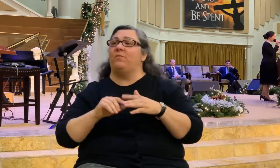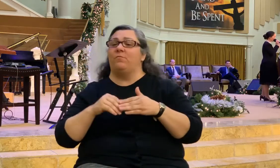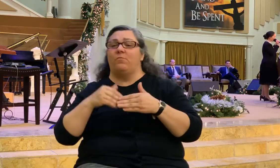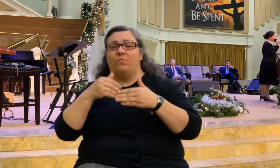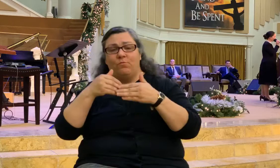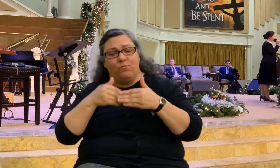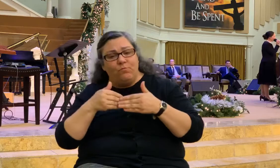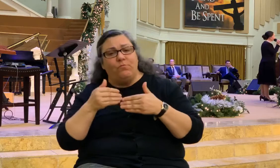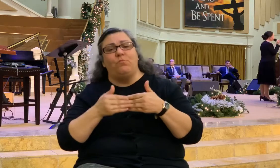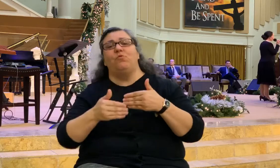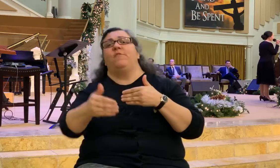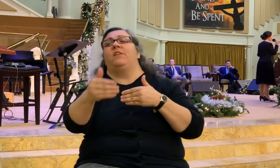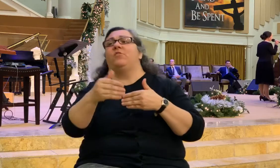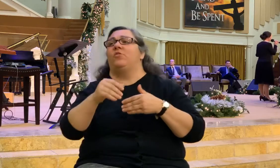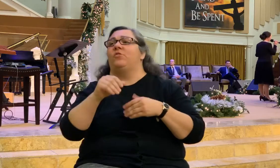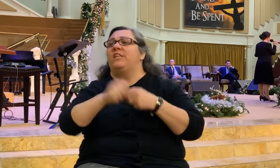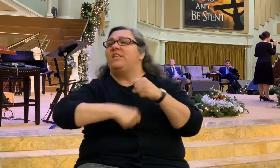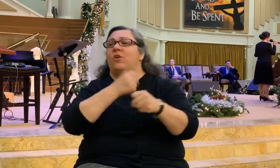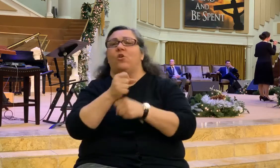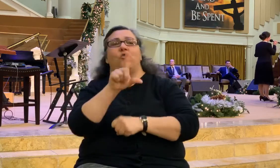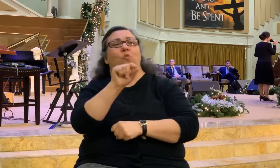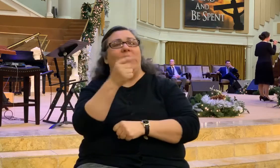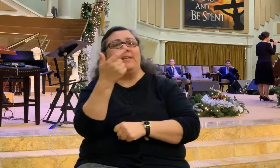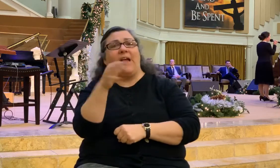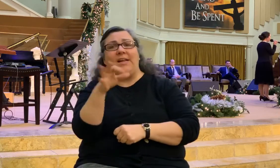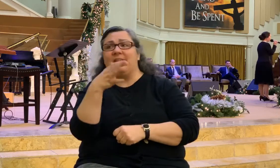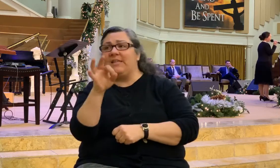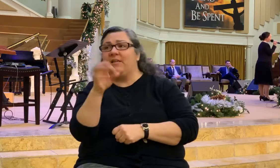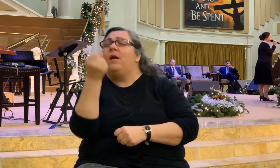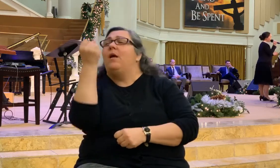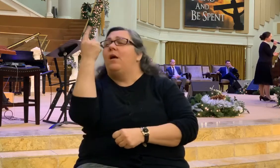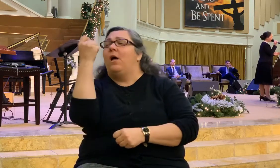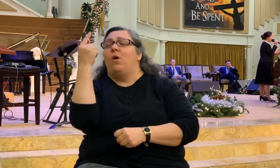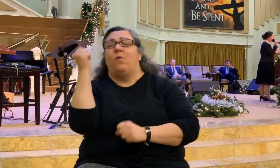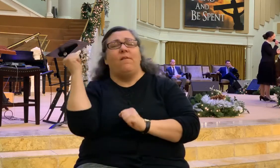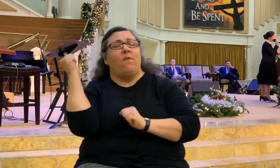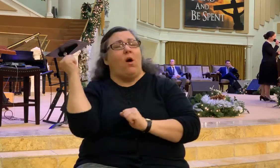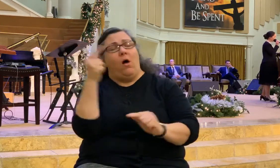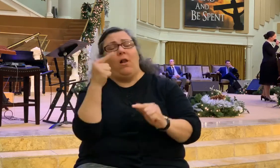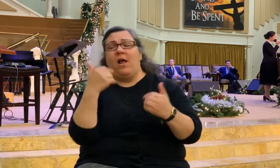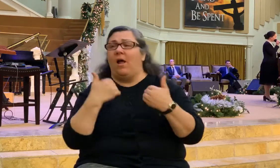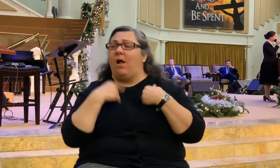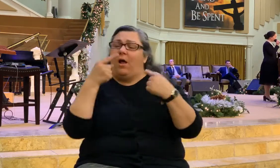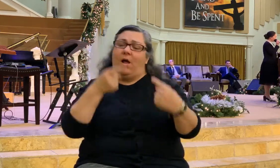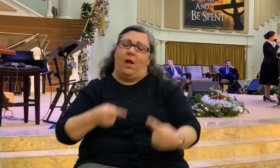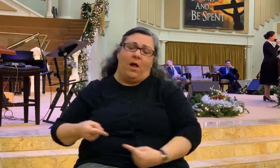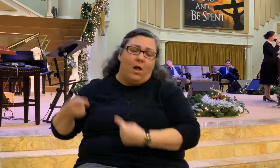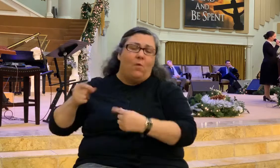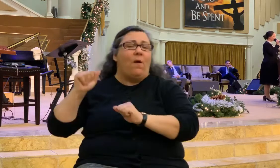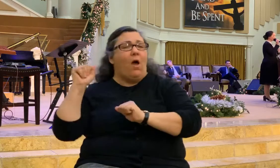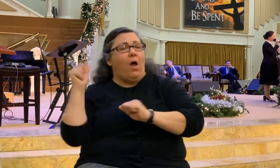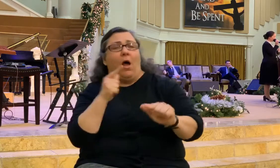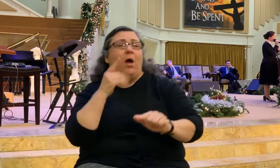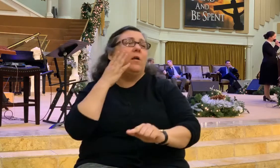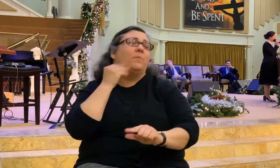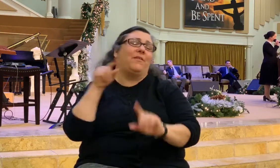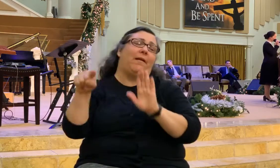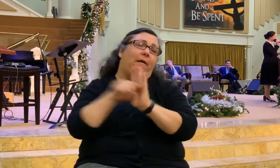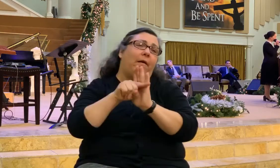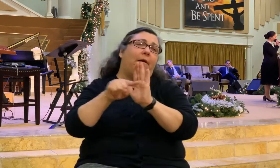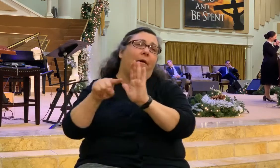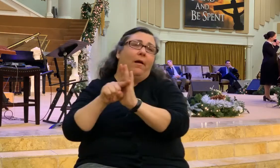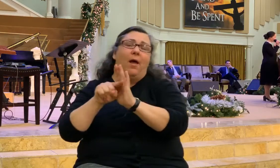2019. And looking back, we all have struggles this year. We've all had things that have been negative. But let's move